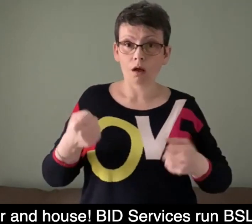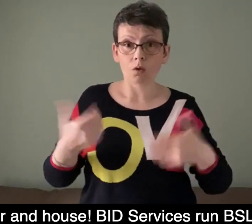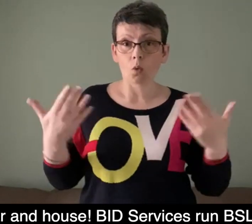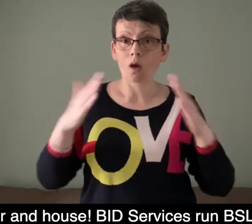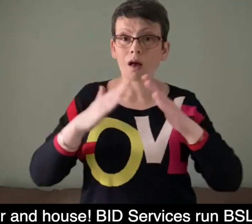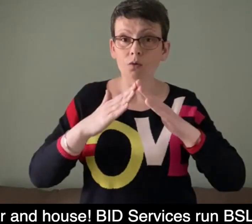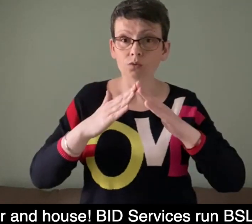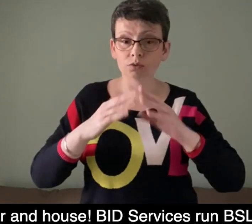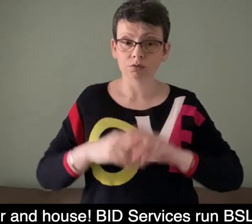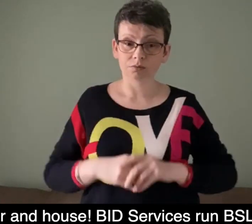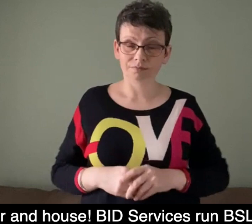car, and house.